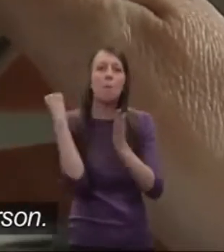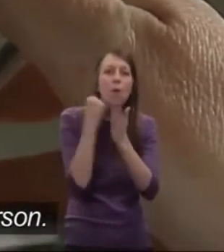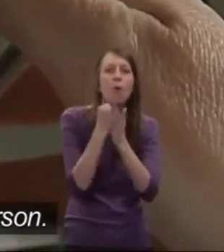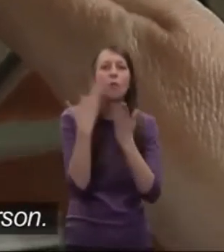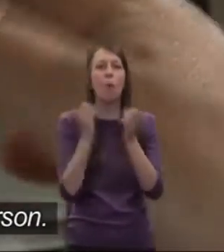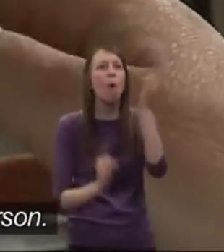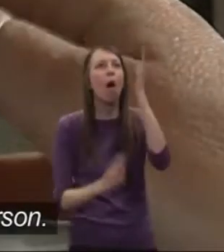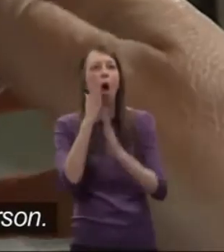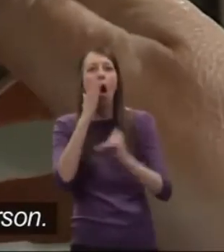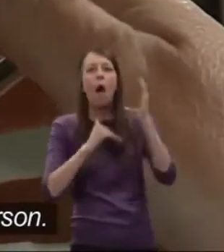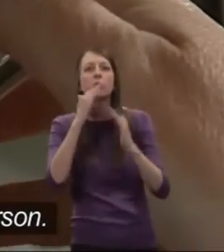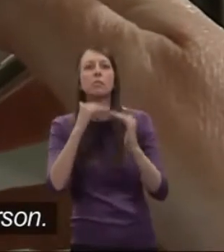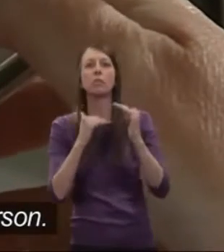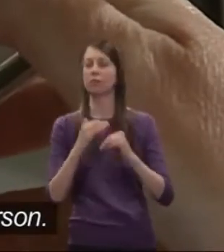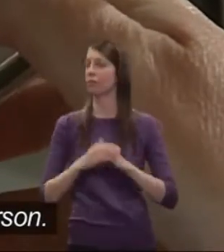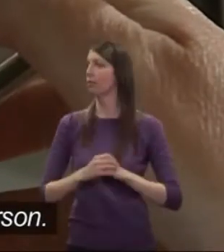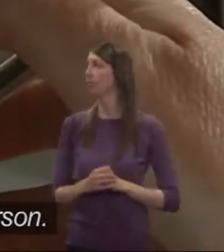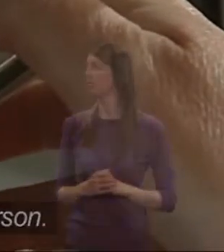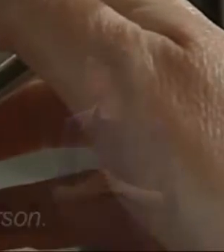murder and arson.